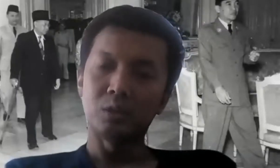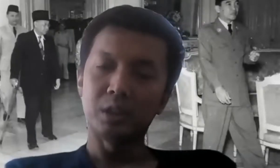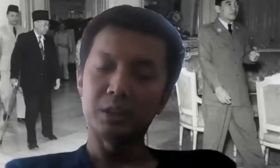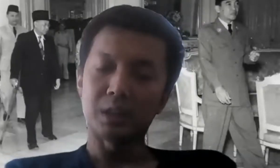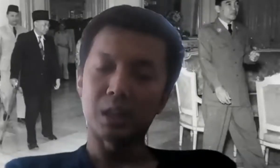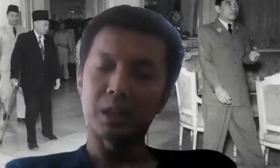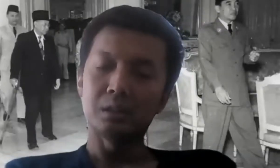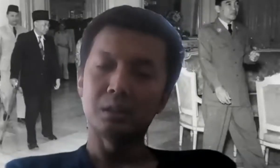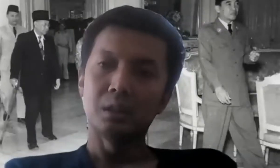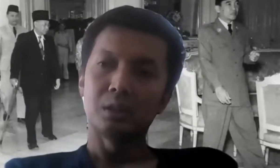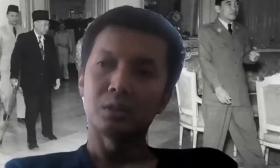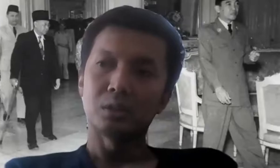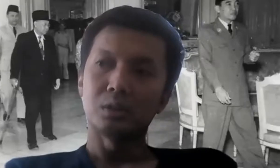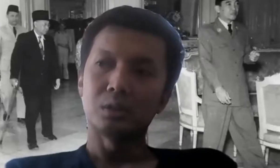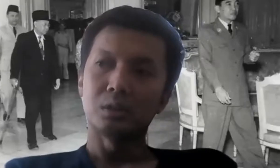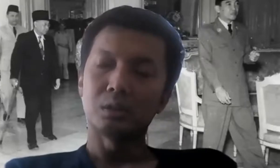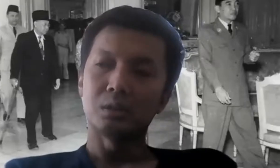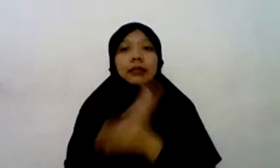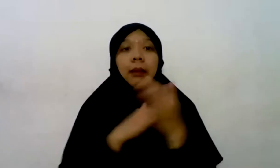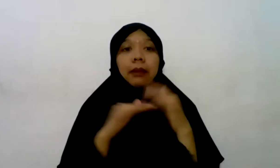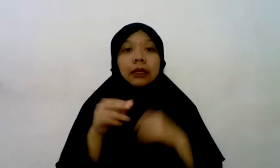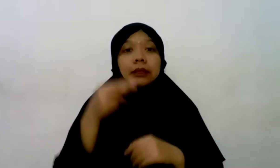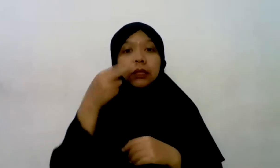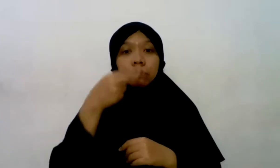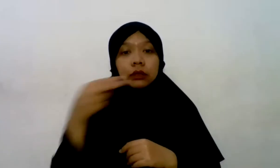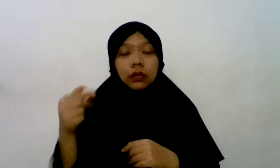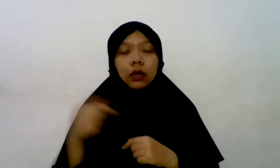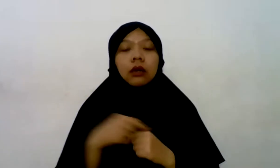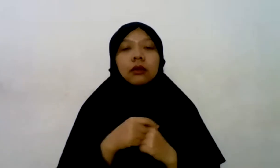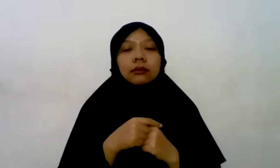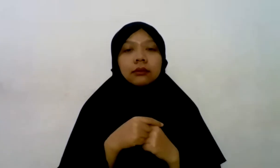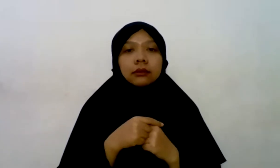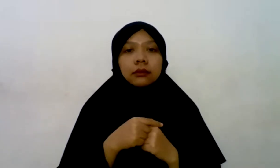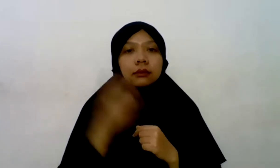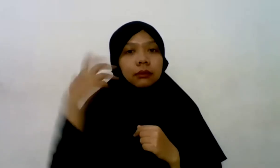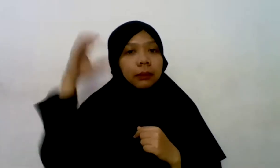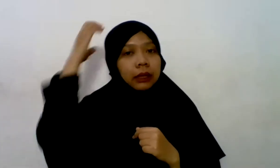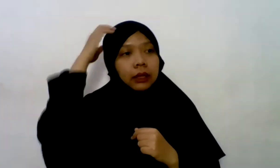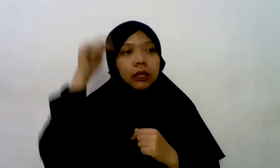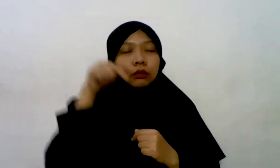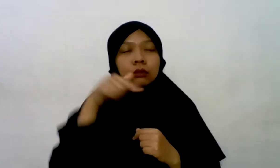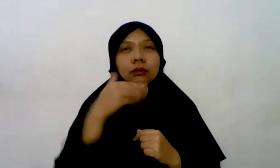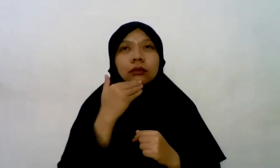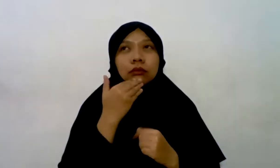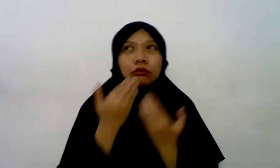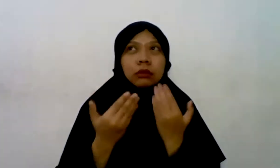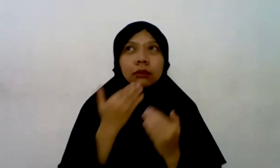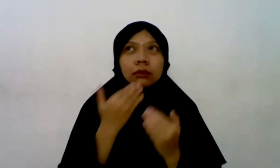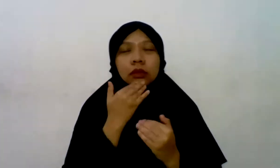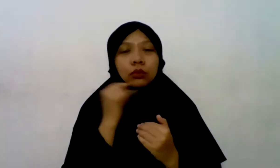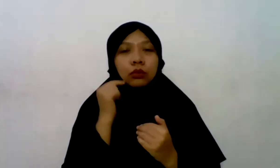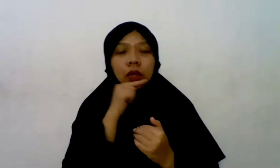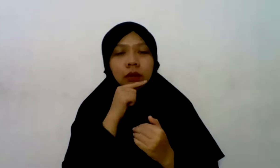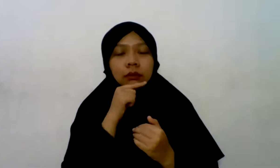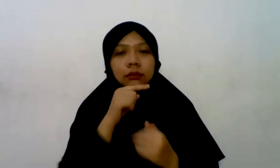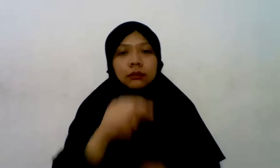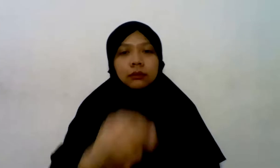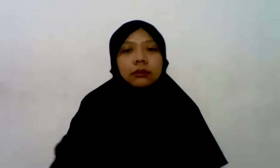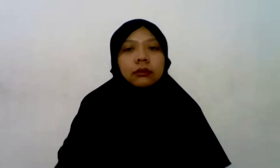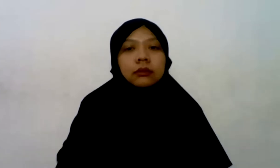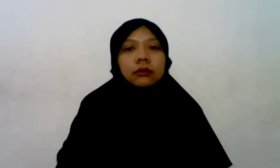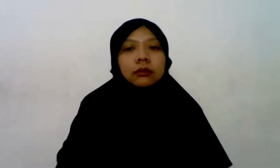in Indonesia, so the government actually didn't pay attention to the kind of disability. Can you speak louder,